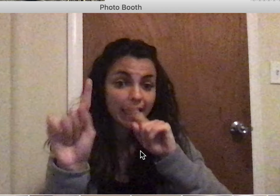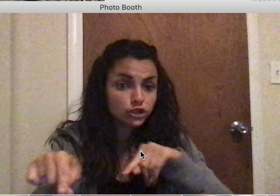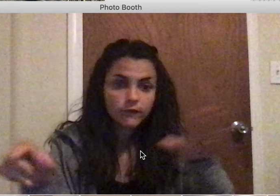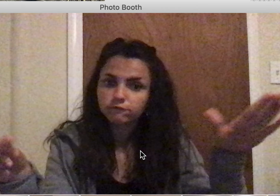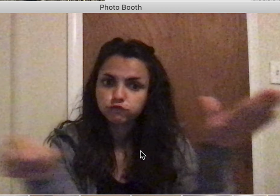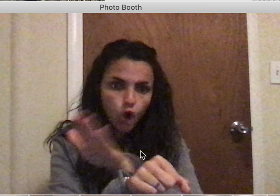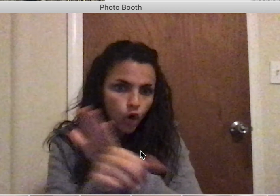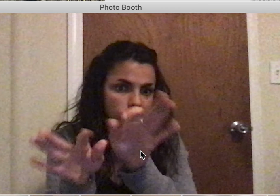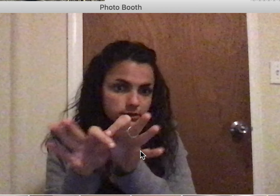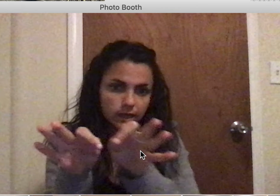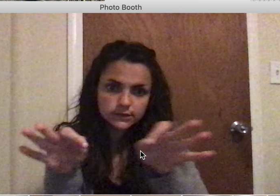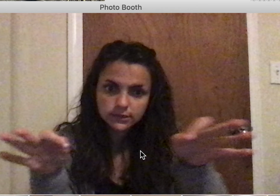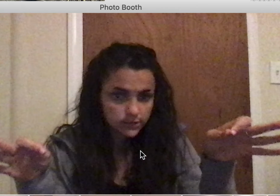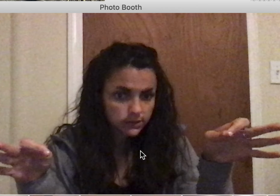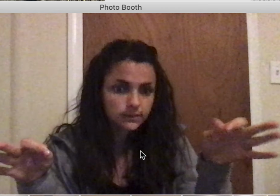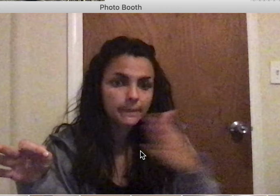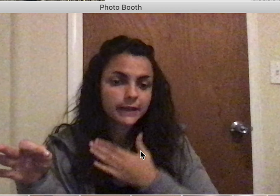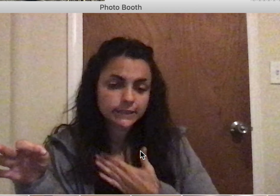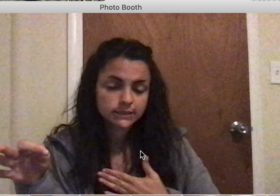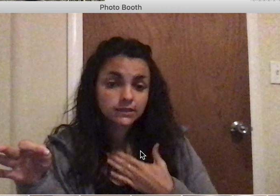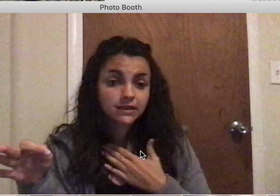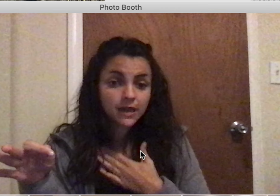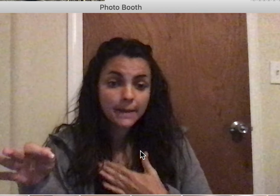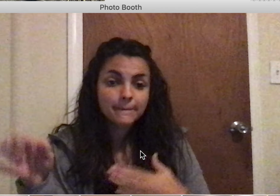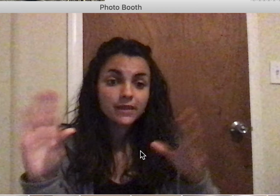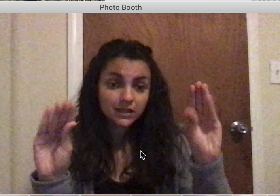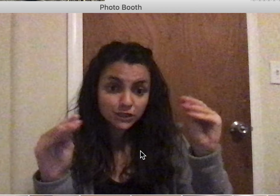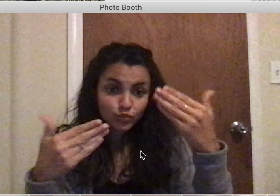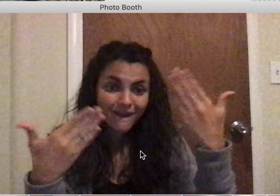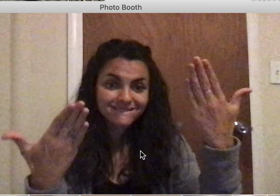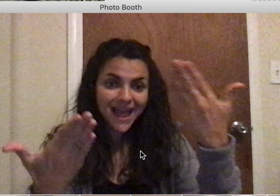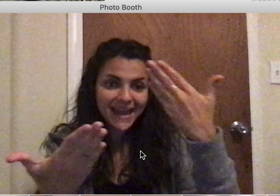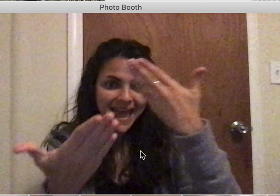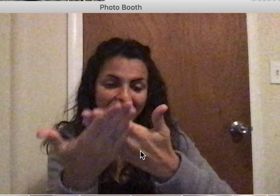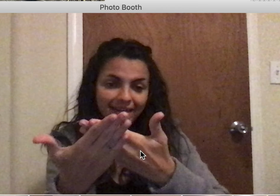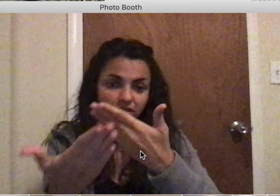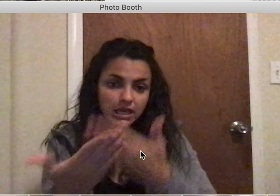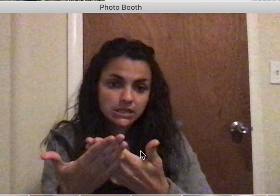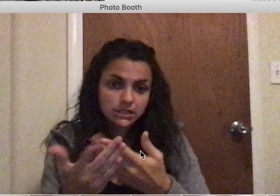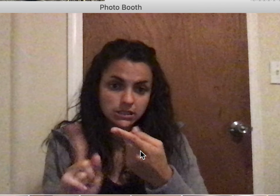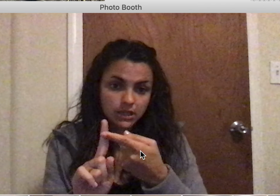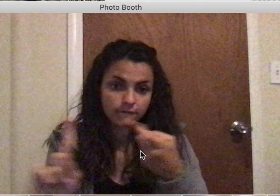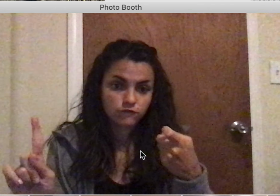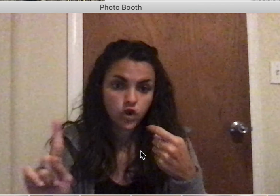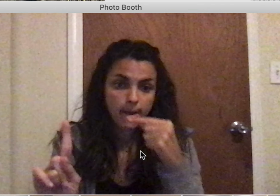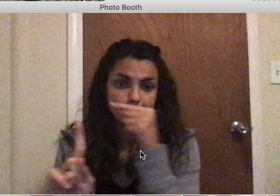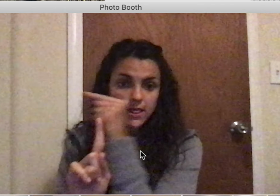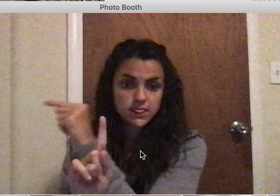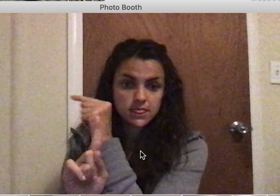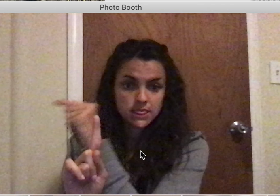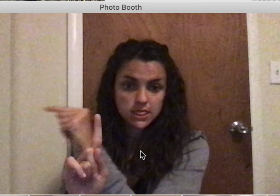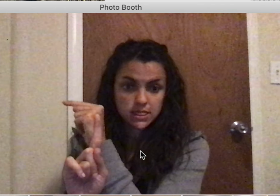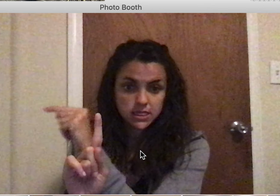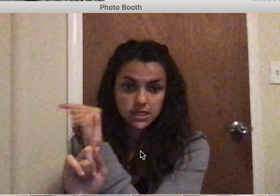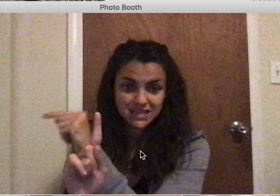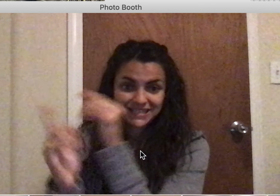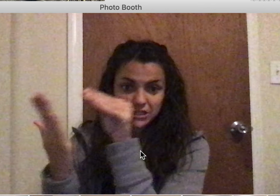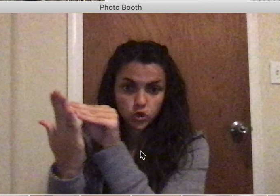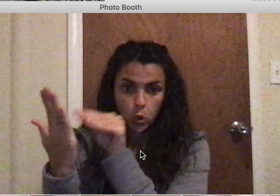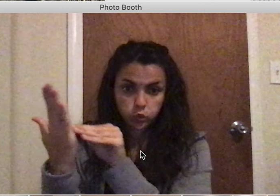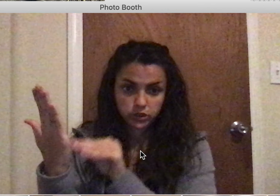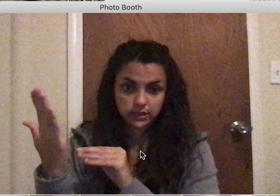sentences and try to provide evidence from this lecture, from your notes,